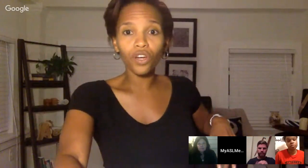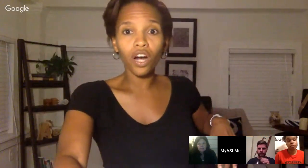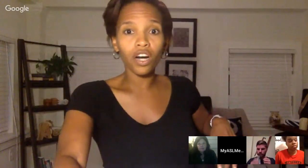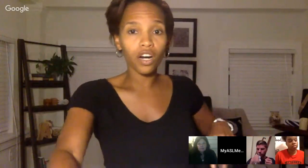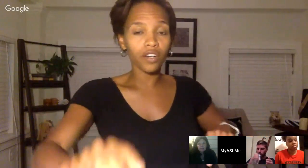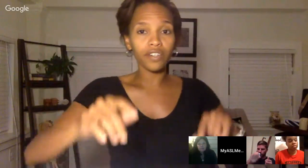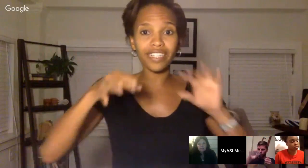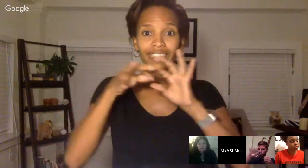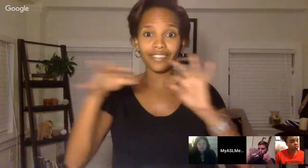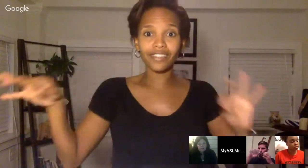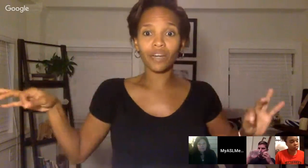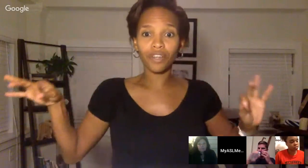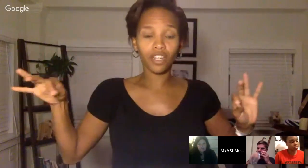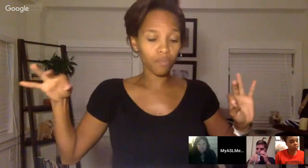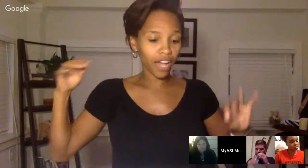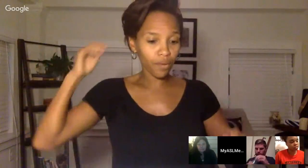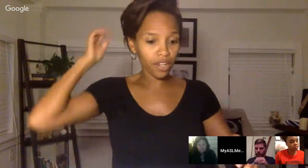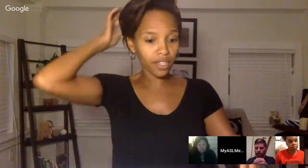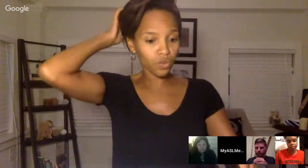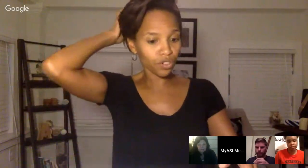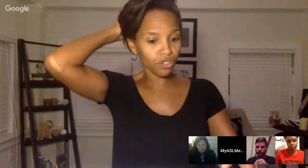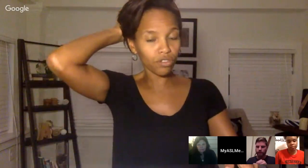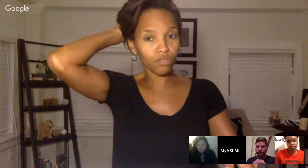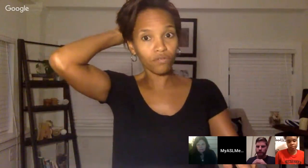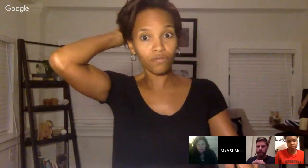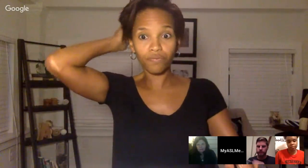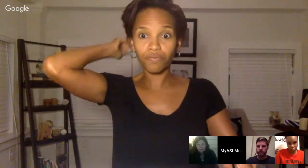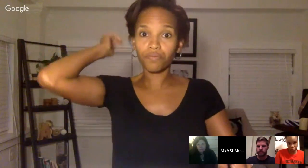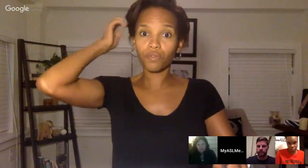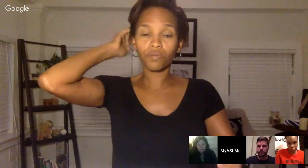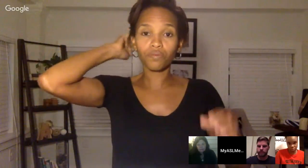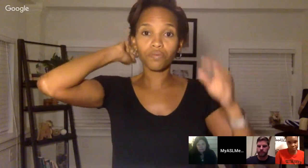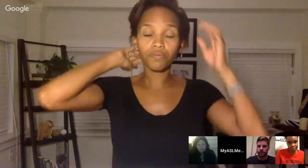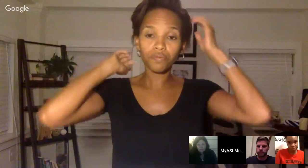have a sentence that we can apply one of these words